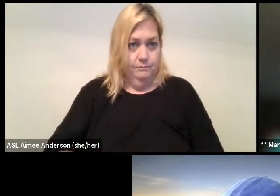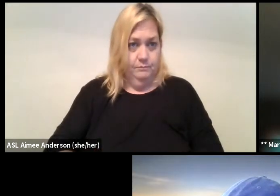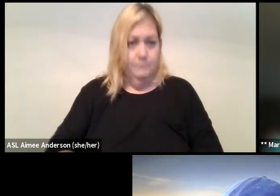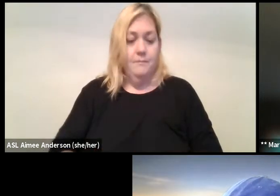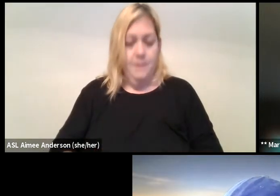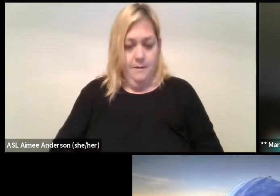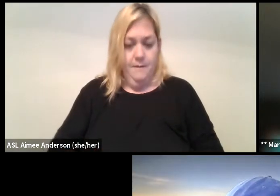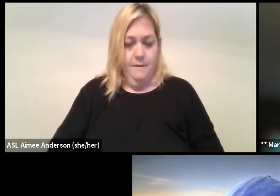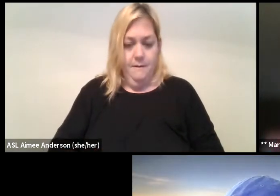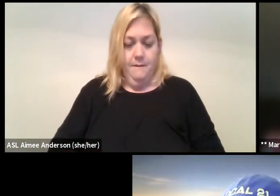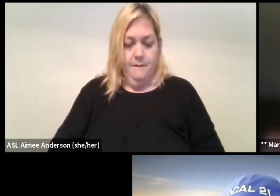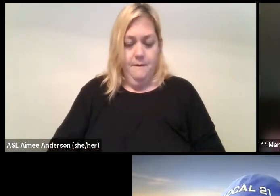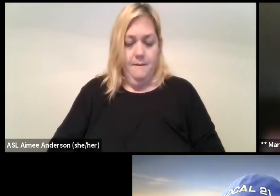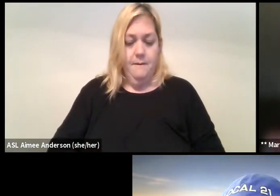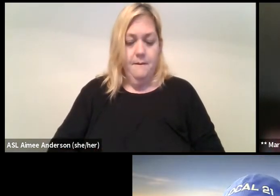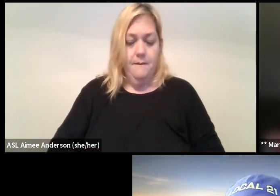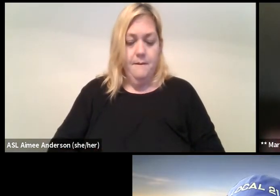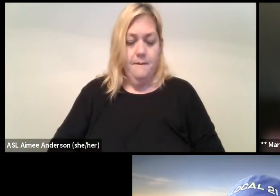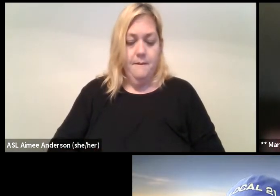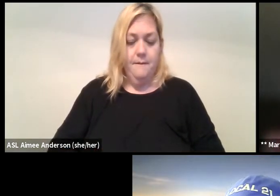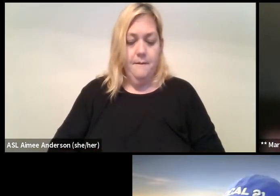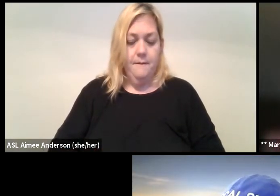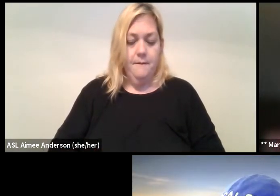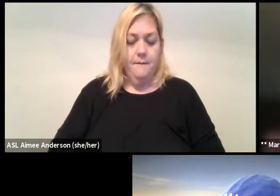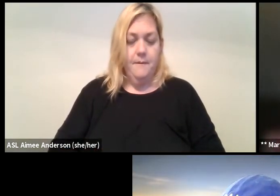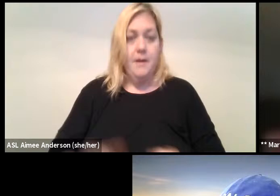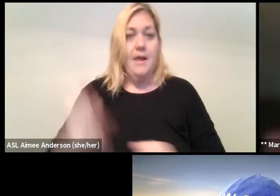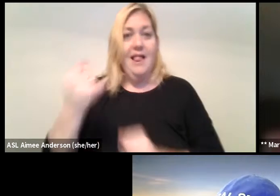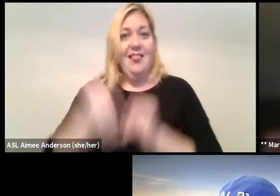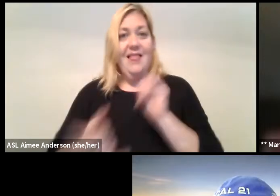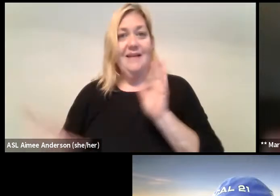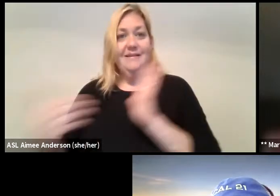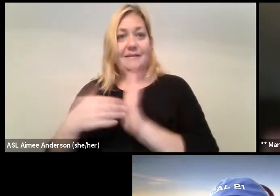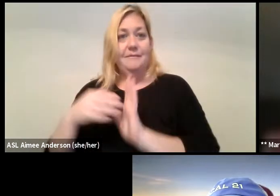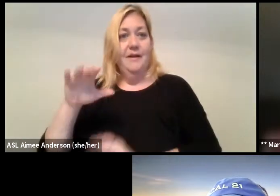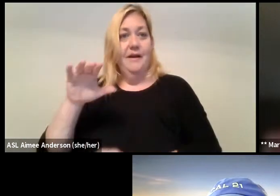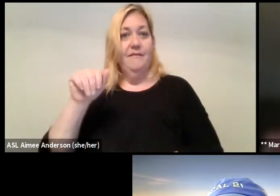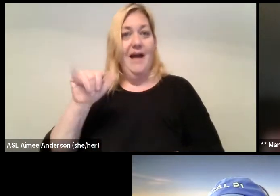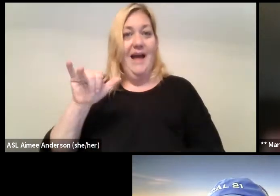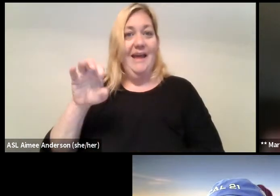Okay, and then last, against we have Ayad Afaq.